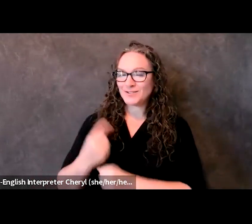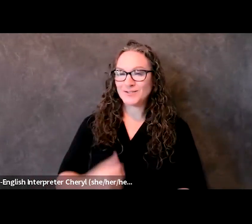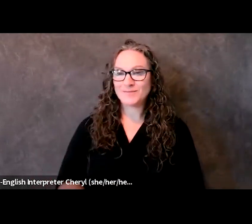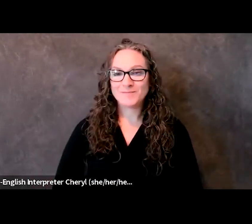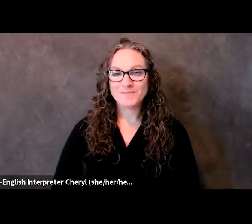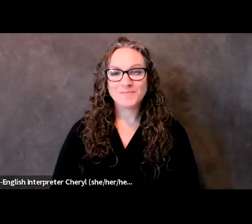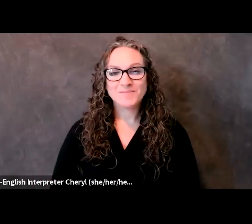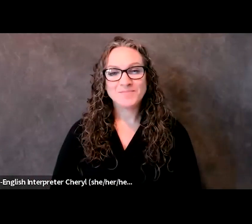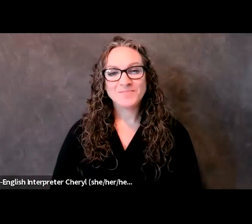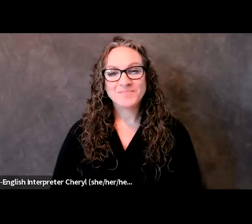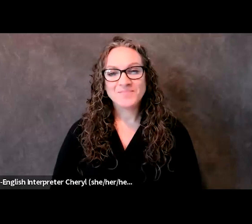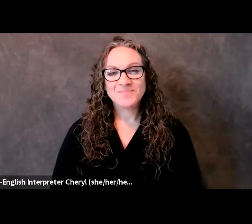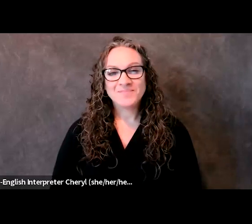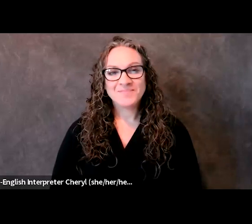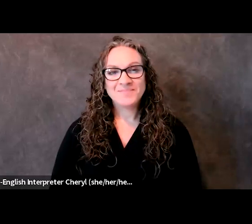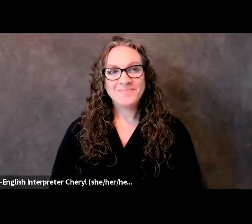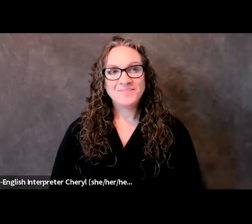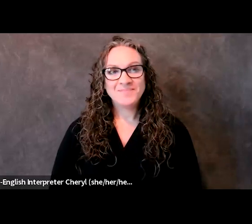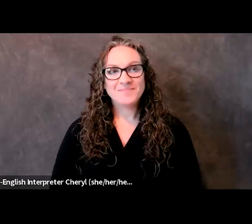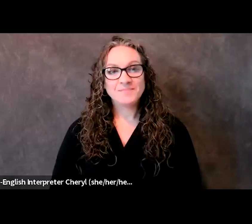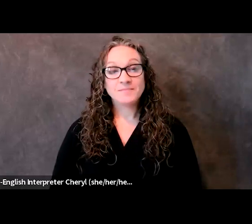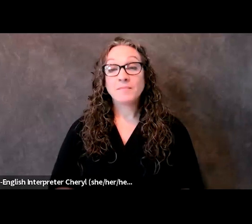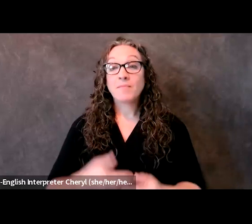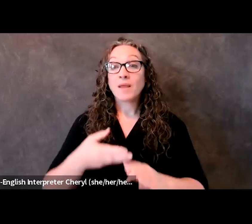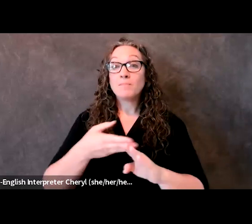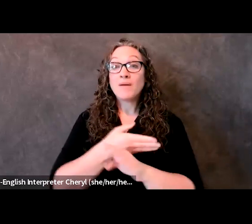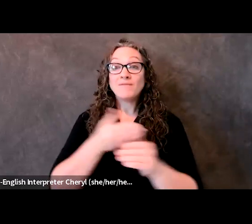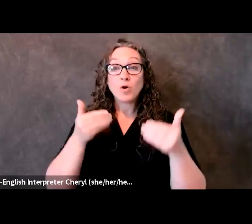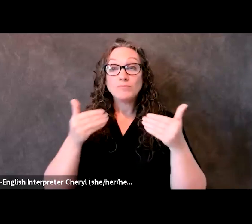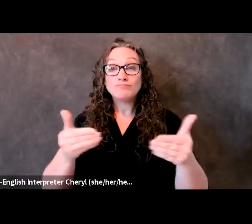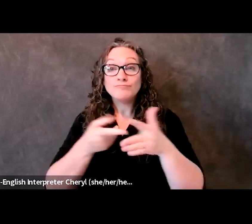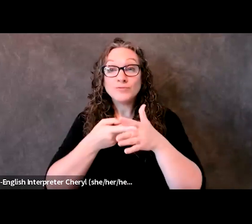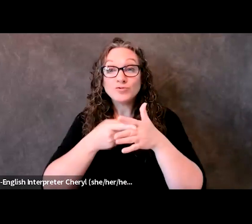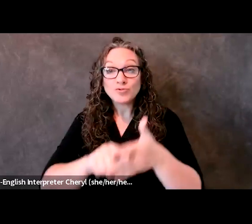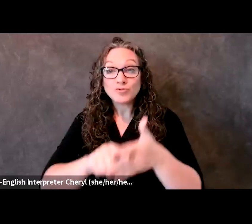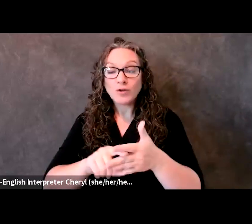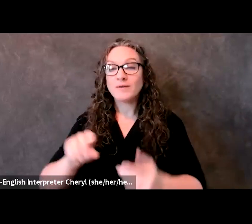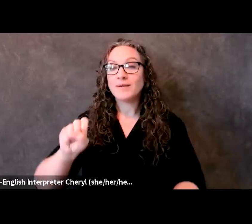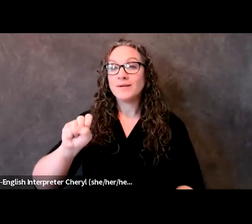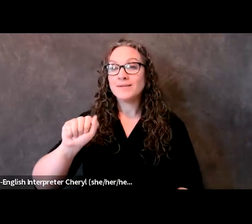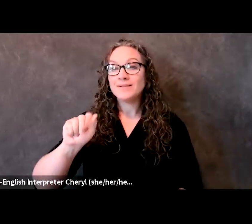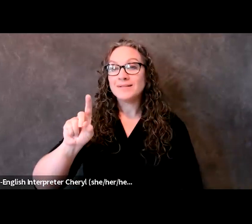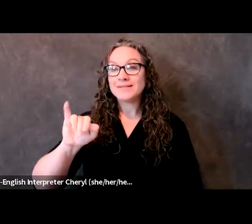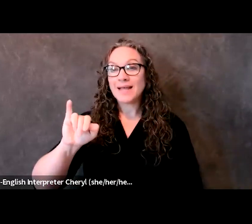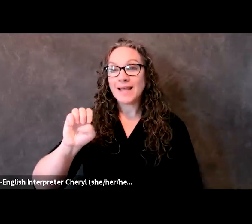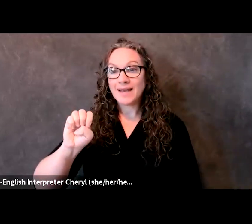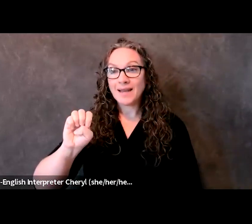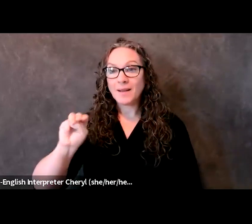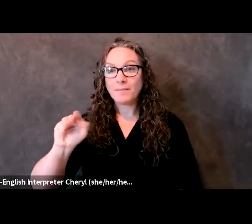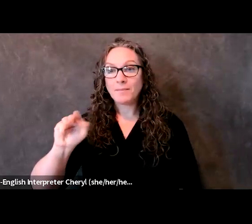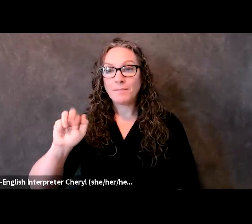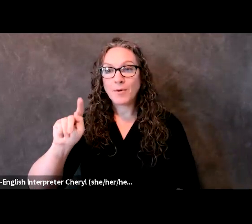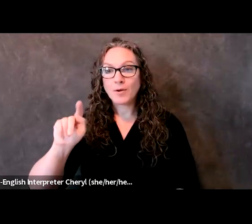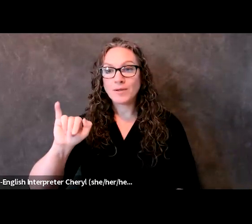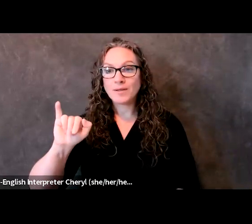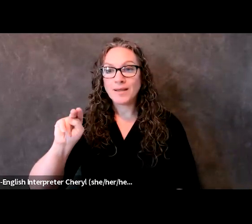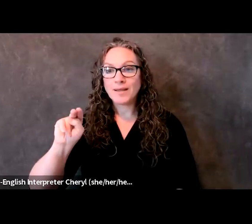things off, Sadie Martinez, who, along with being one of the symposium